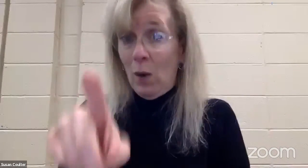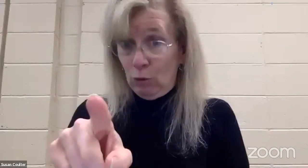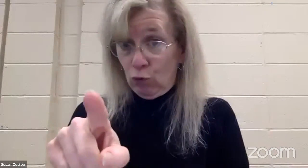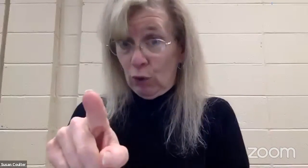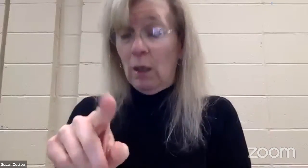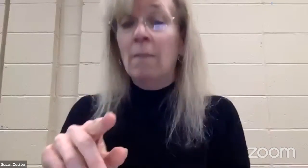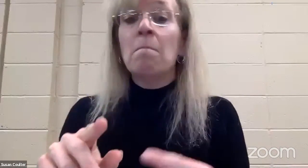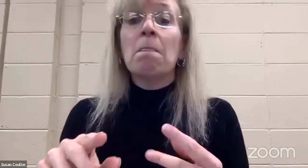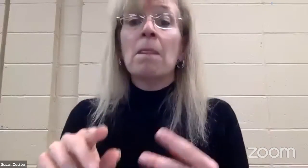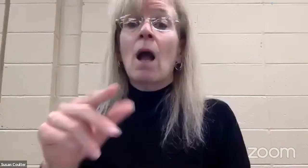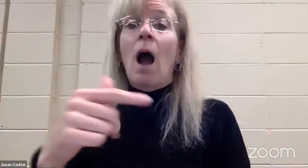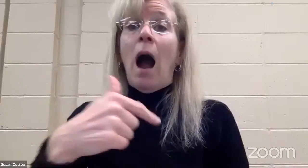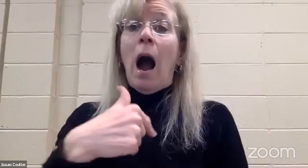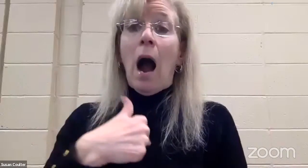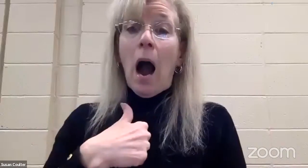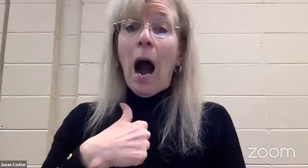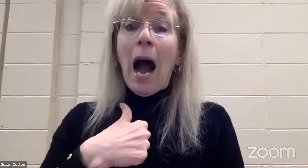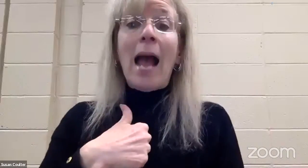good question.